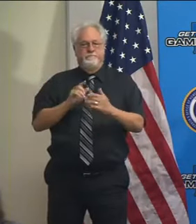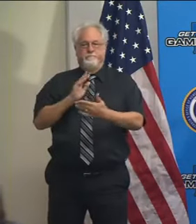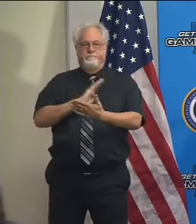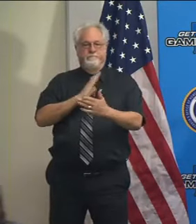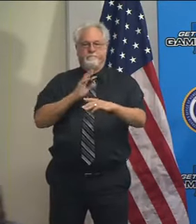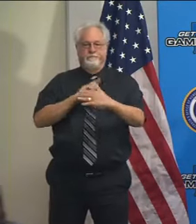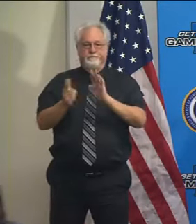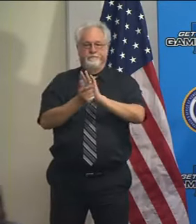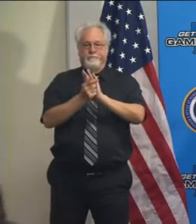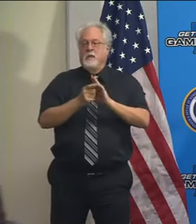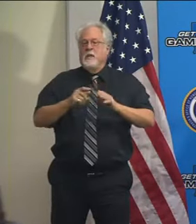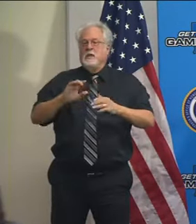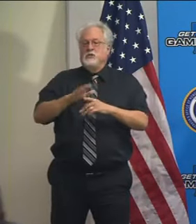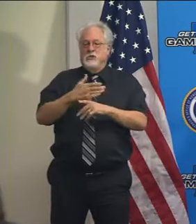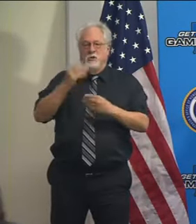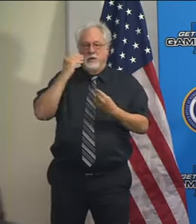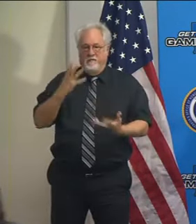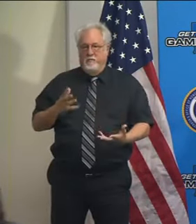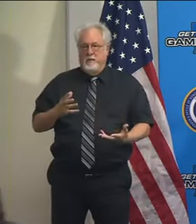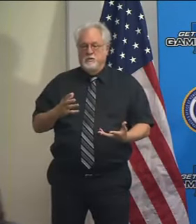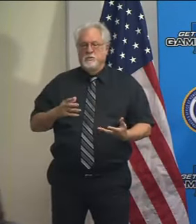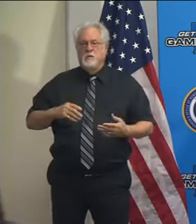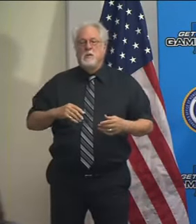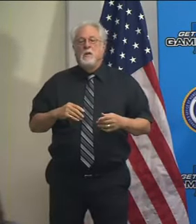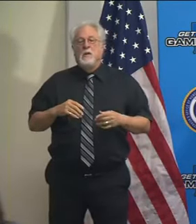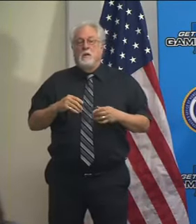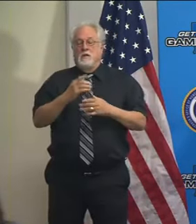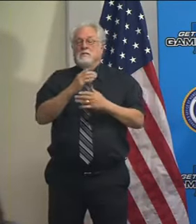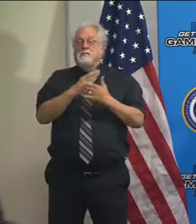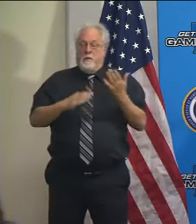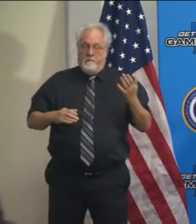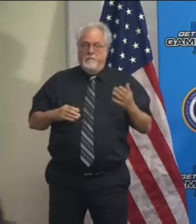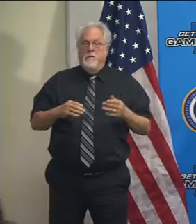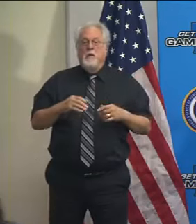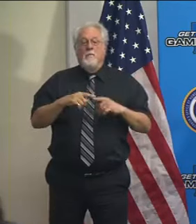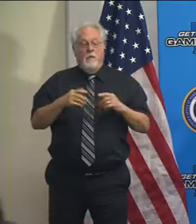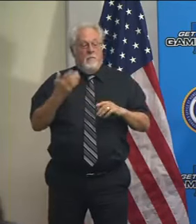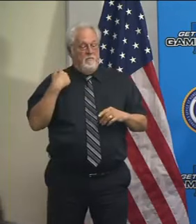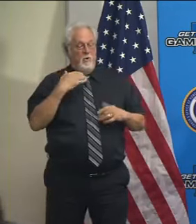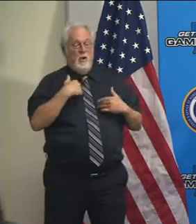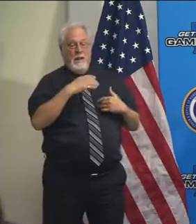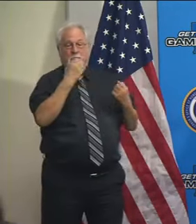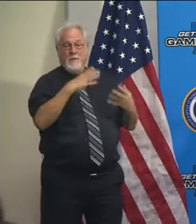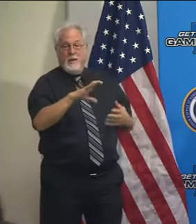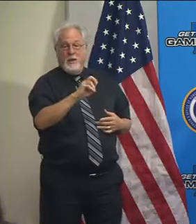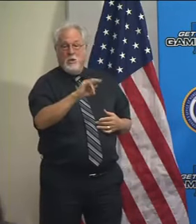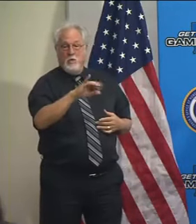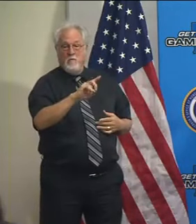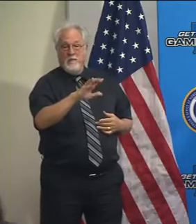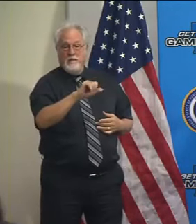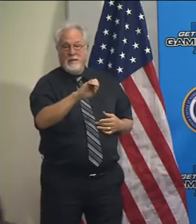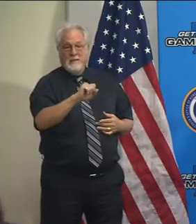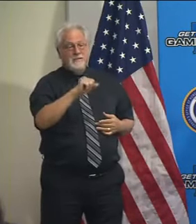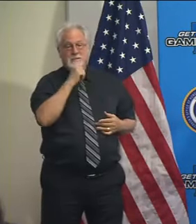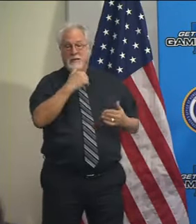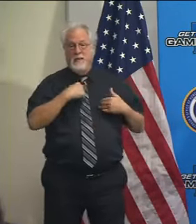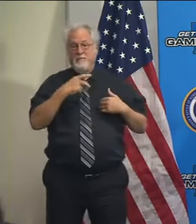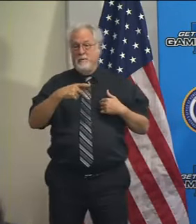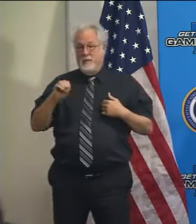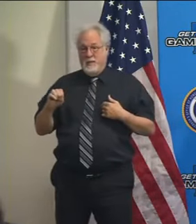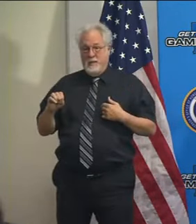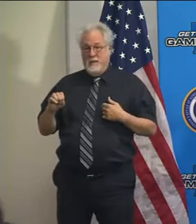under certain circumstances. Early on, when we didn't have many COVID cases across the state and we didn't have